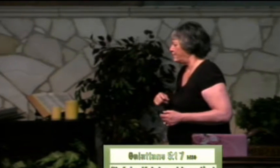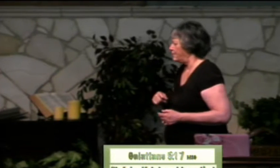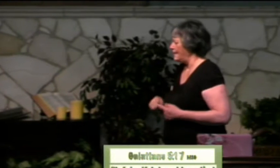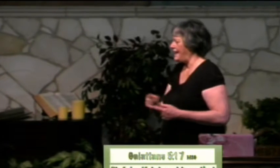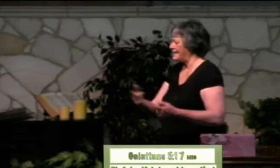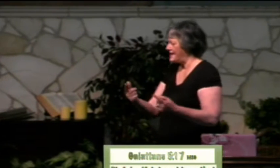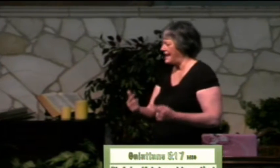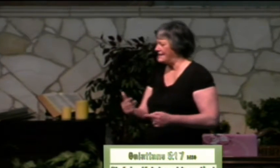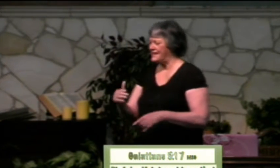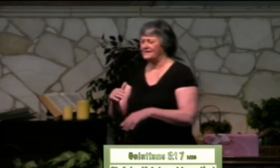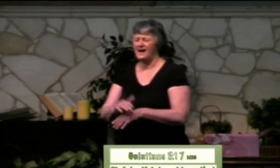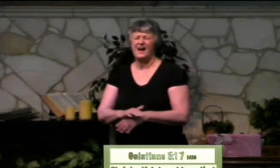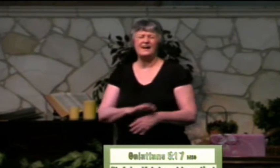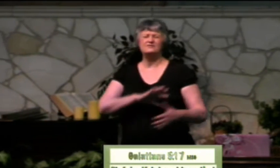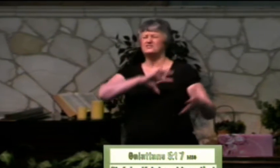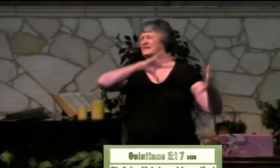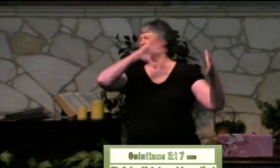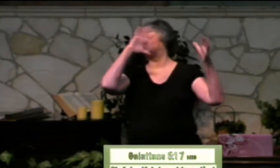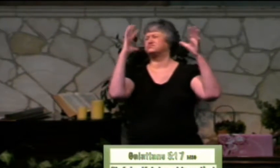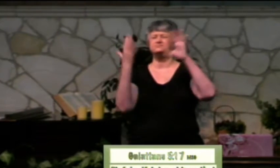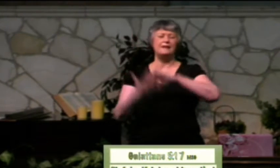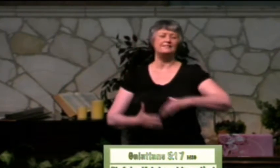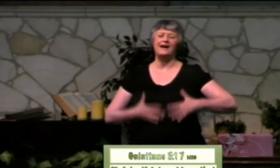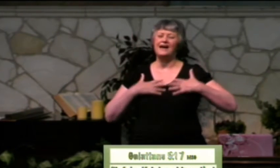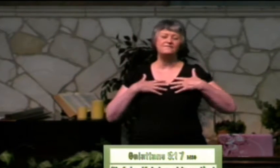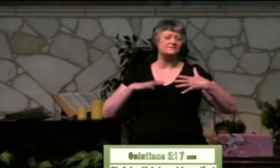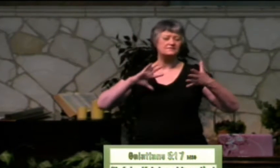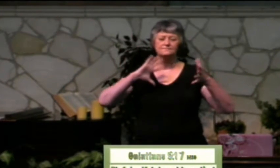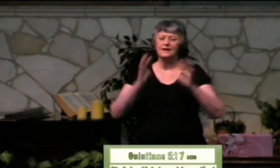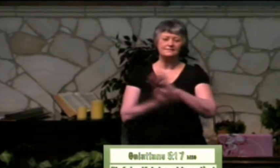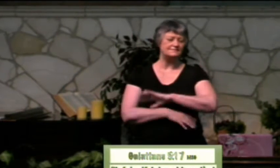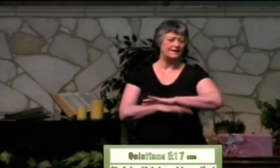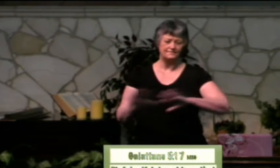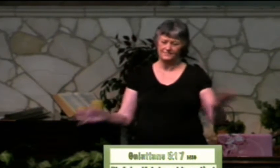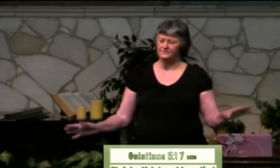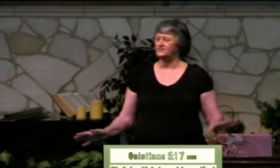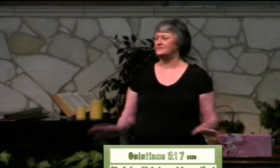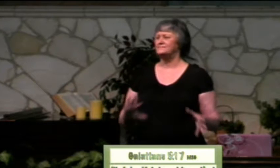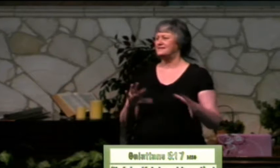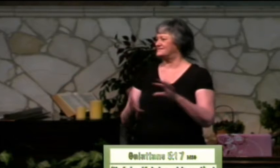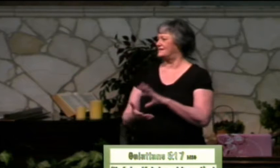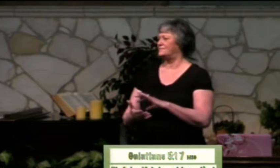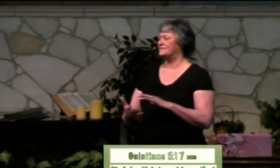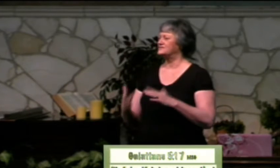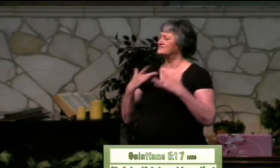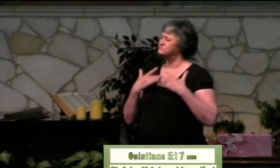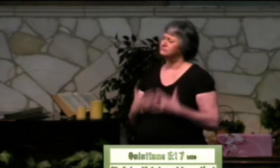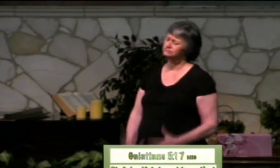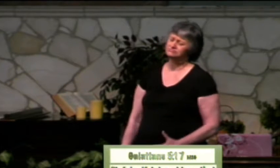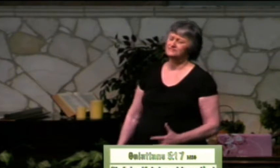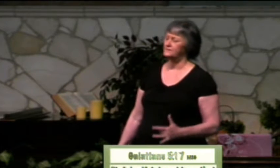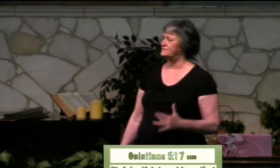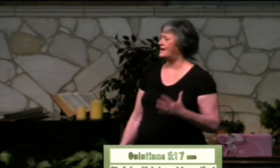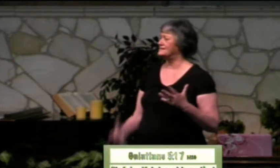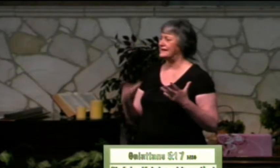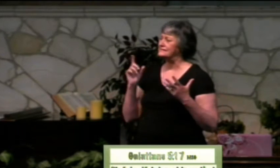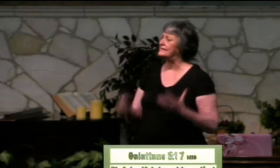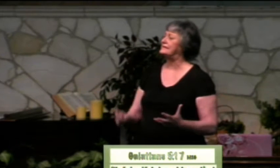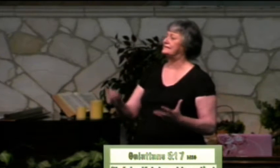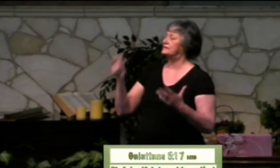when I came that night, I was just like, my life was just messed up. It was just messed up. I was just depressed. I needed